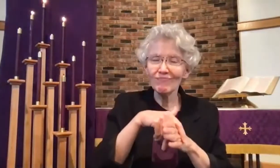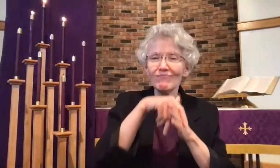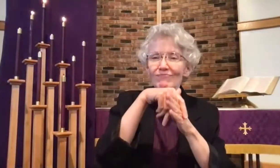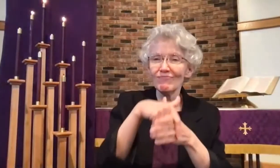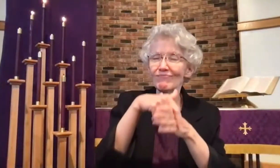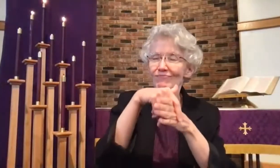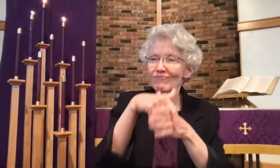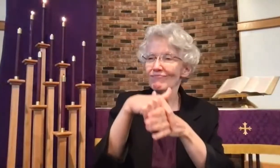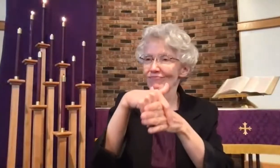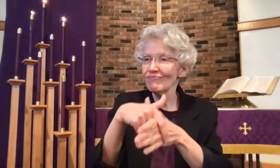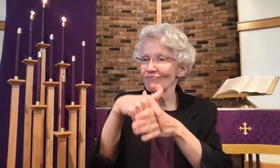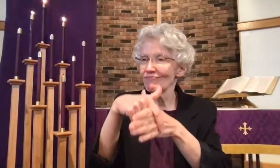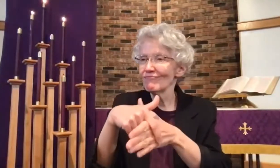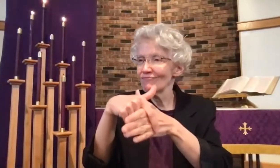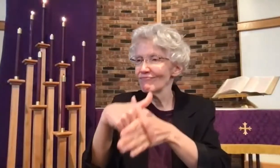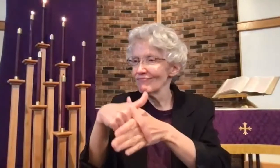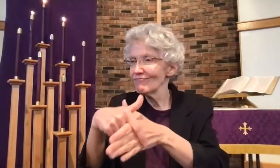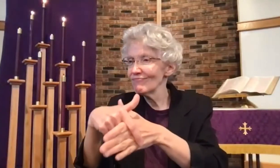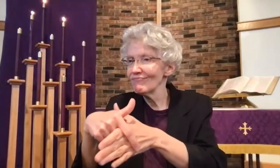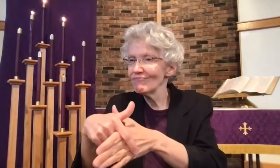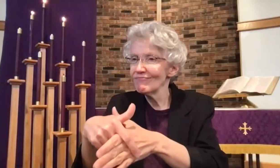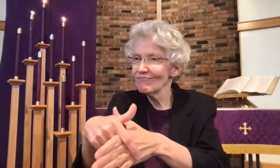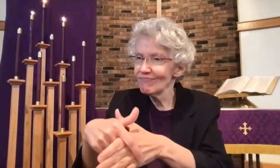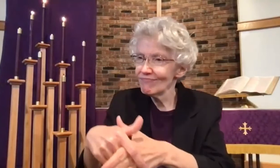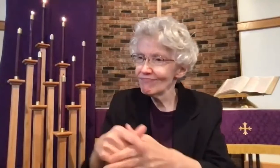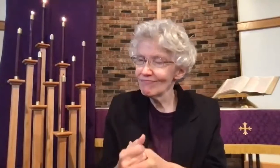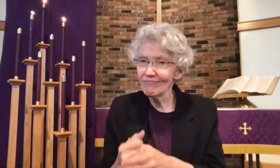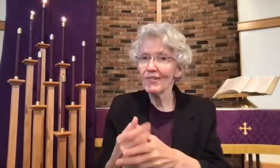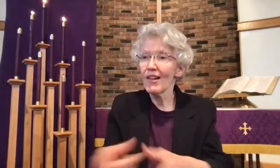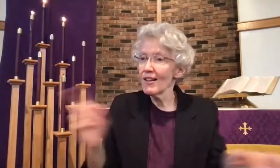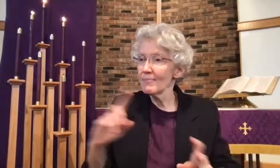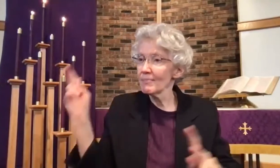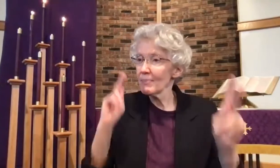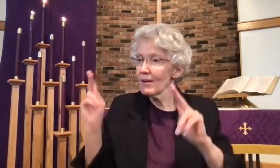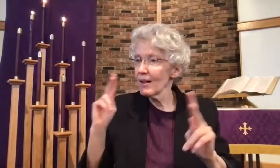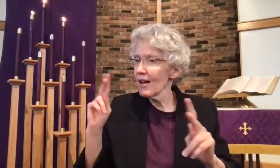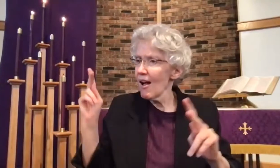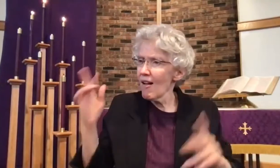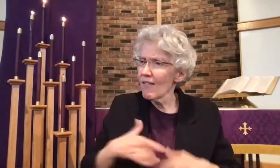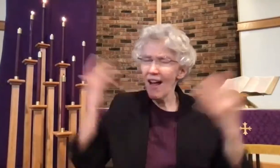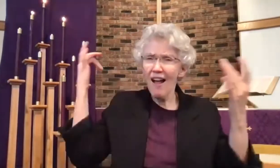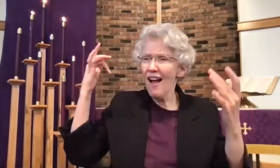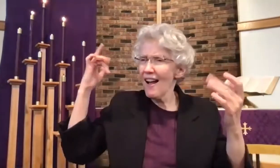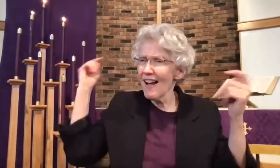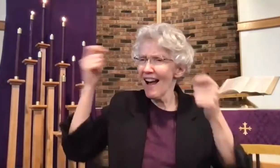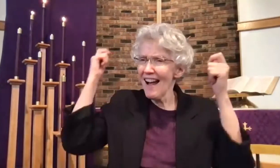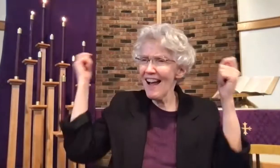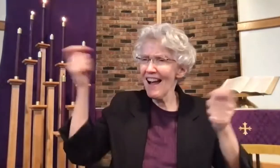They put their coats on its back. Then they put Jesus on the donkey. He rode along the road